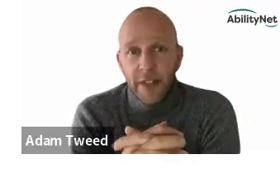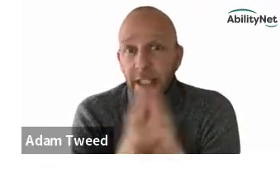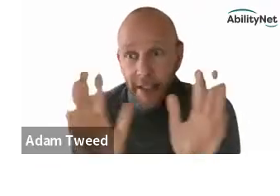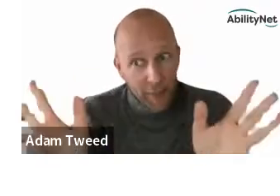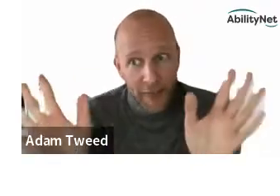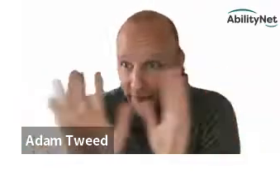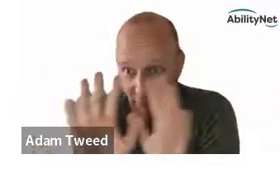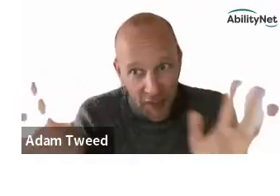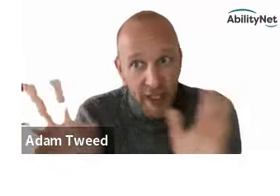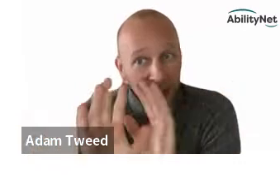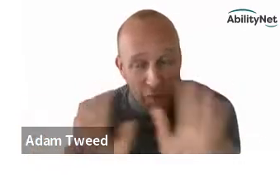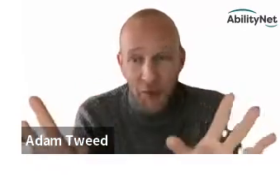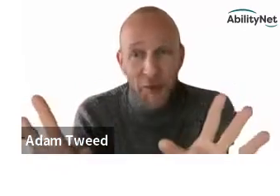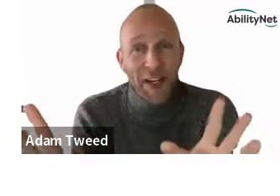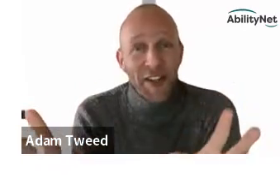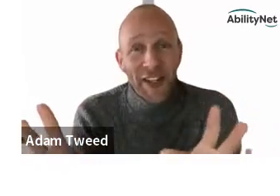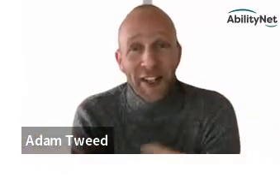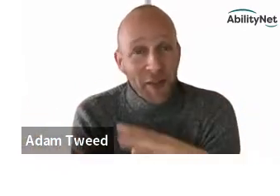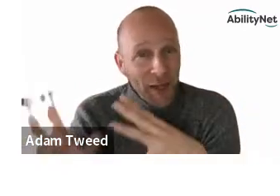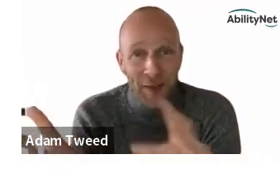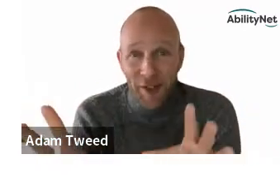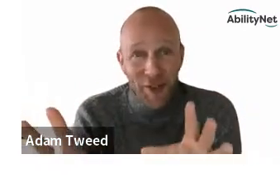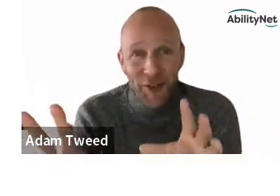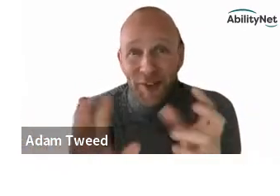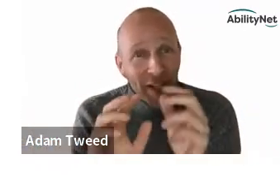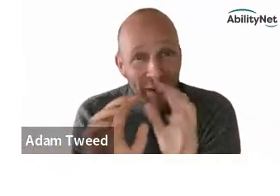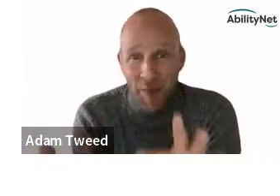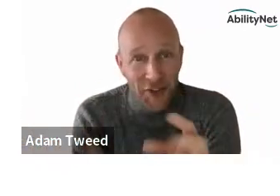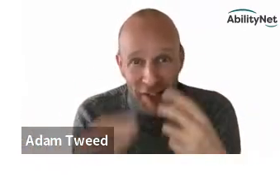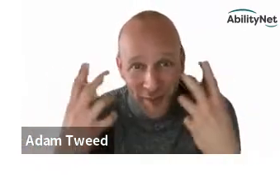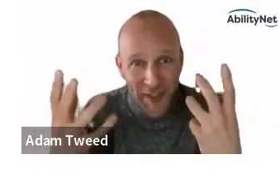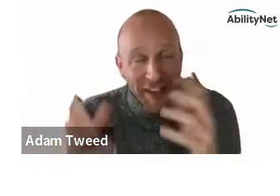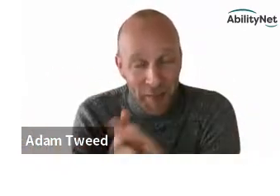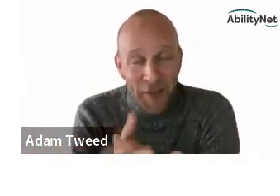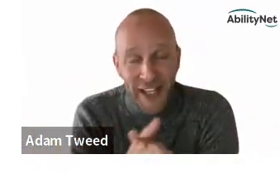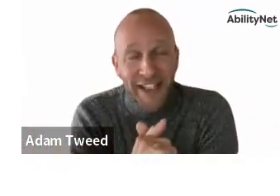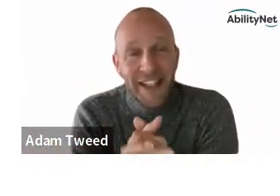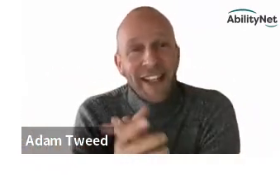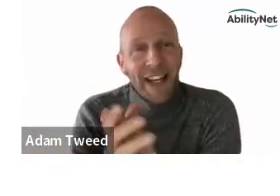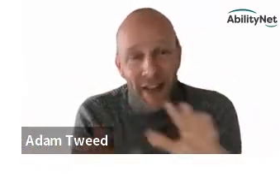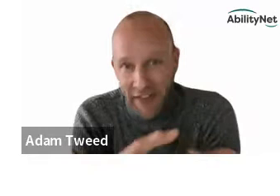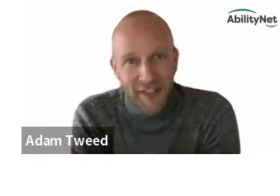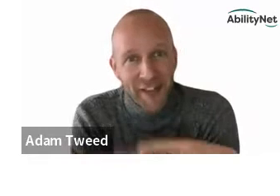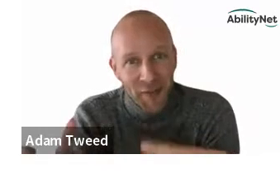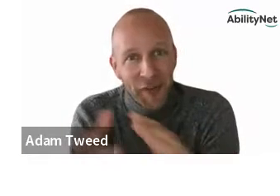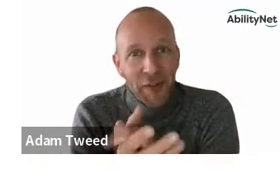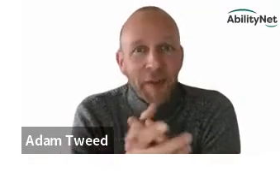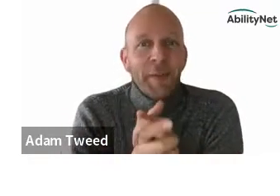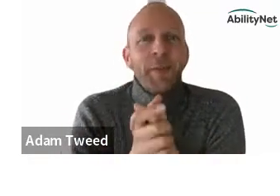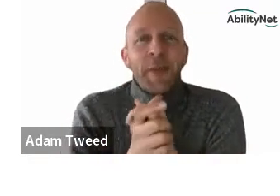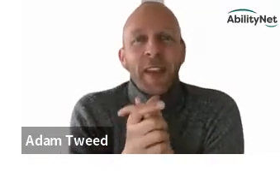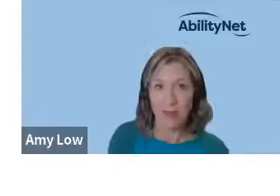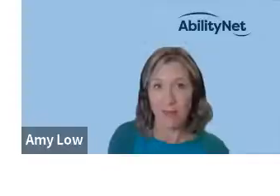I'll say, yep, that's fine. I don't want to talk about anything. If I'm coming across, then I apologize, but I'm okay. And then that's enough, move